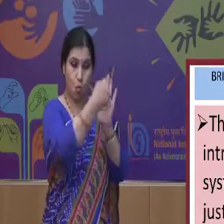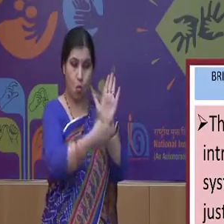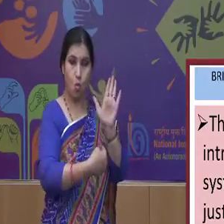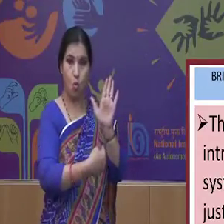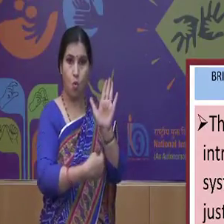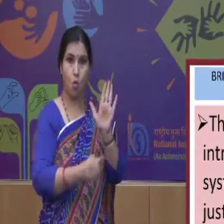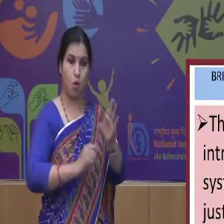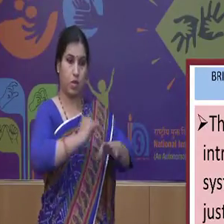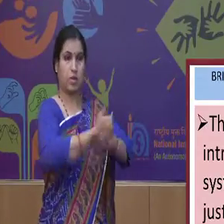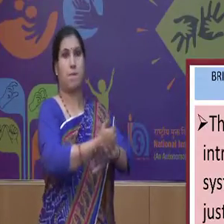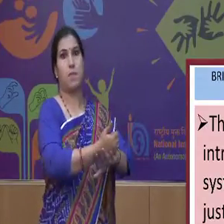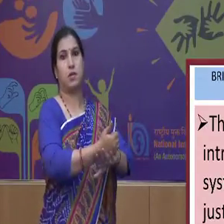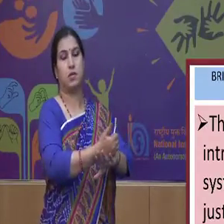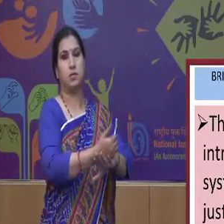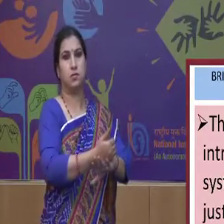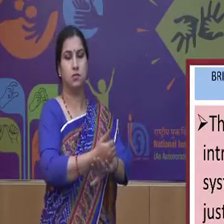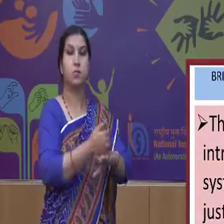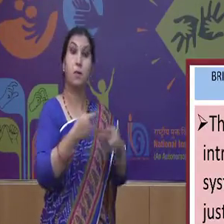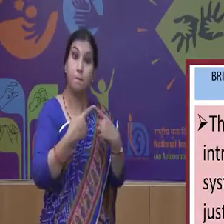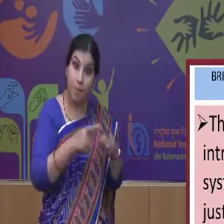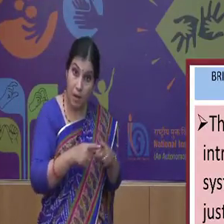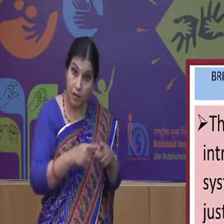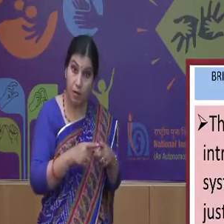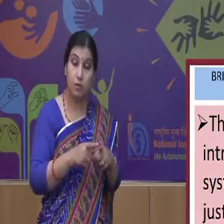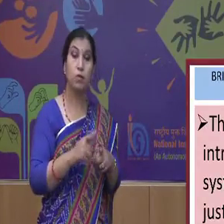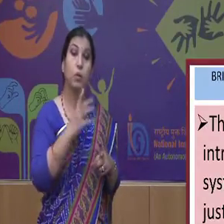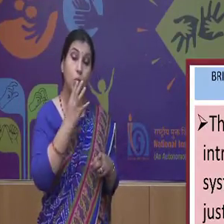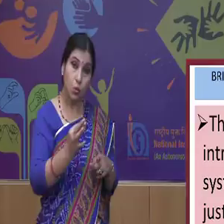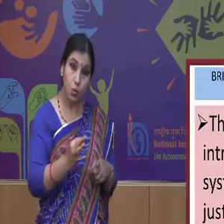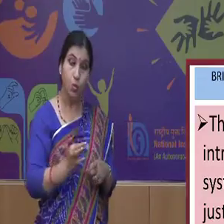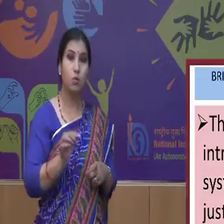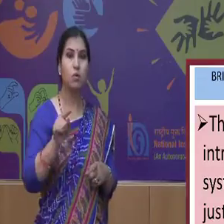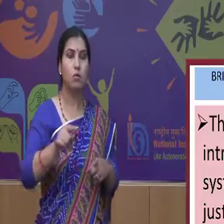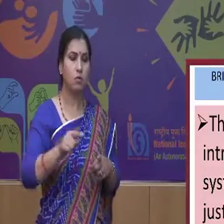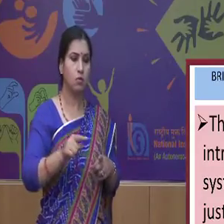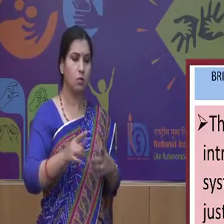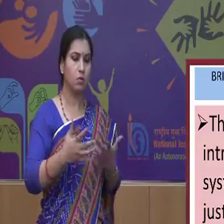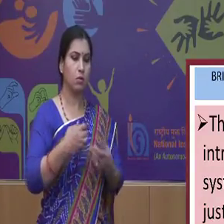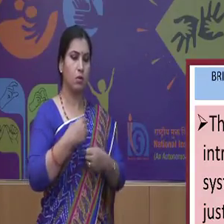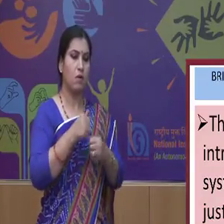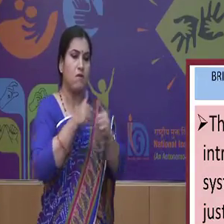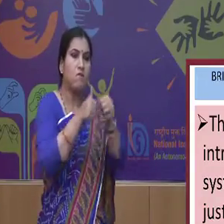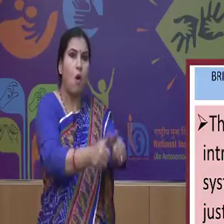been established, but actually it was not so.